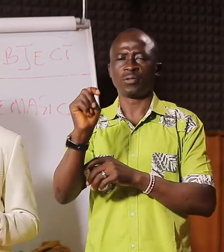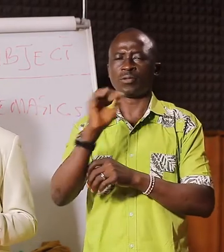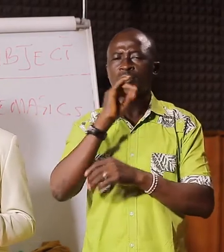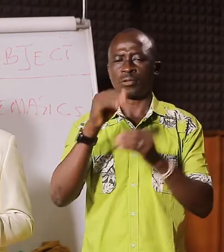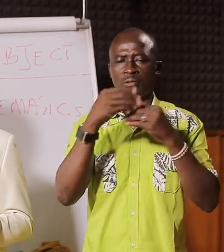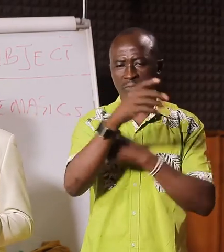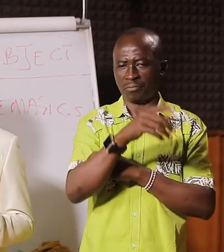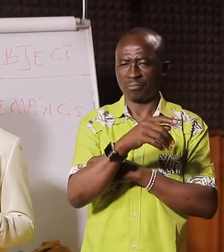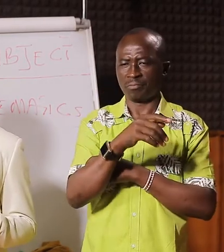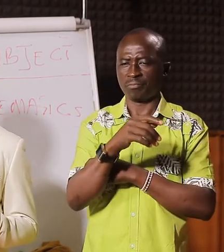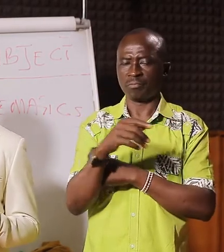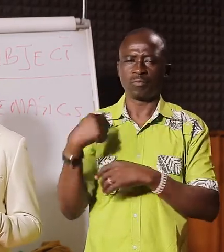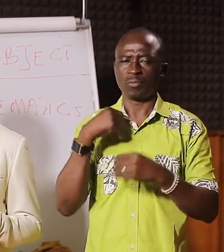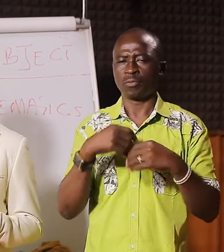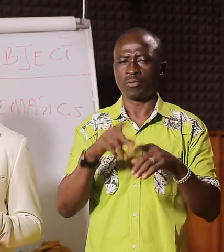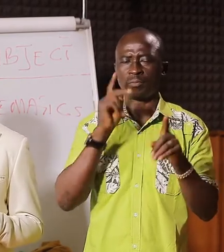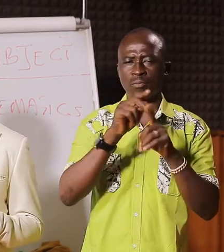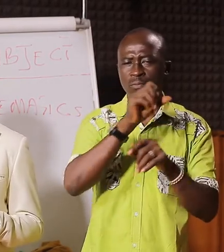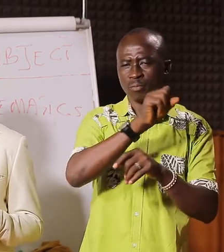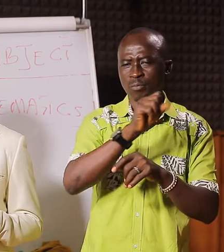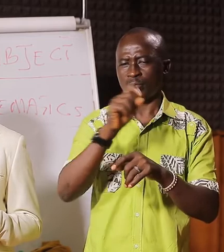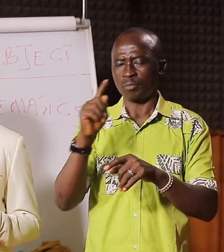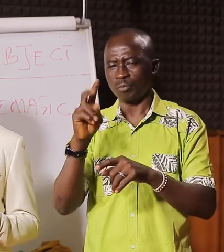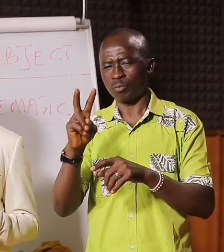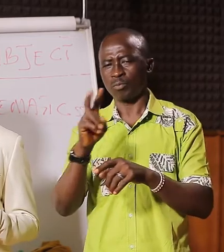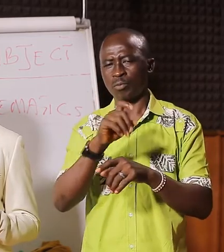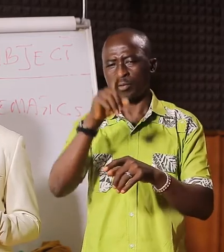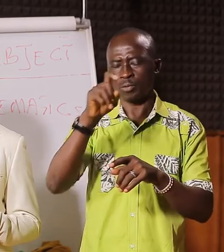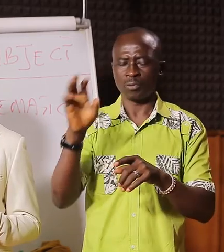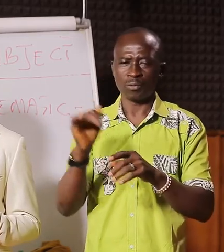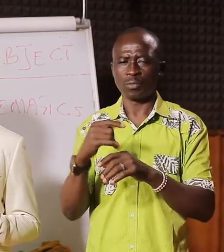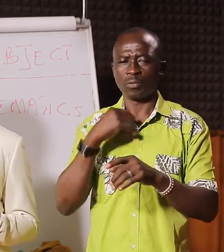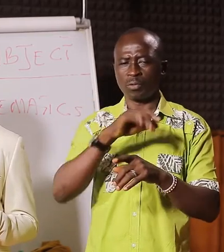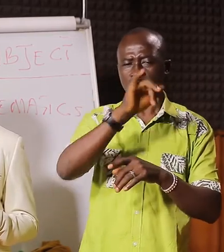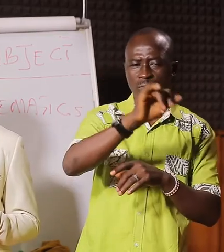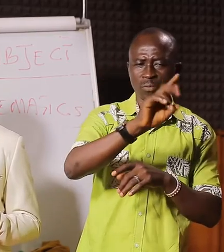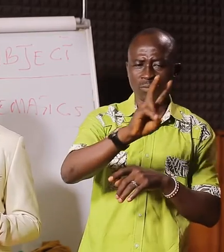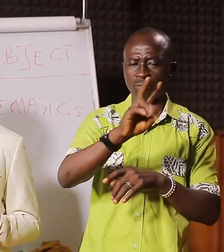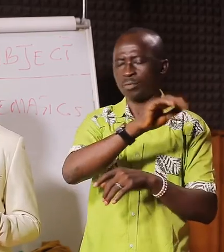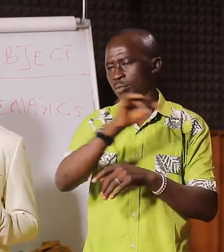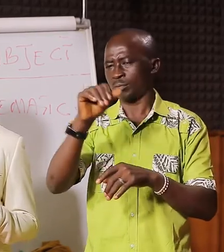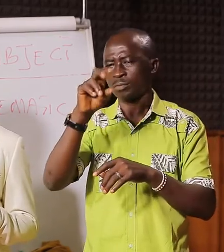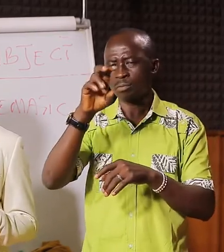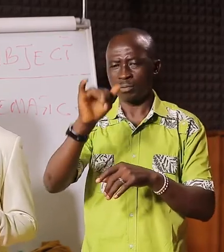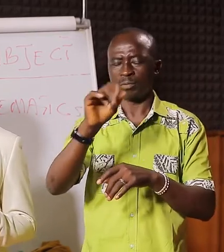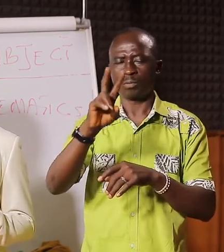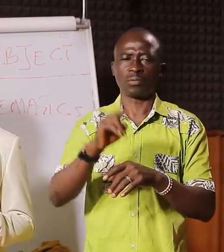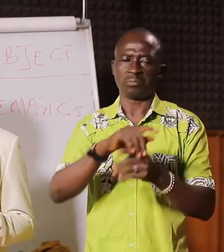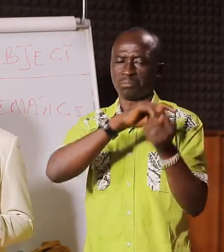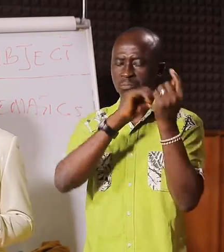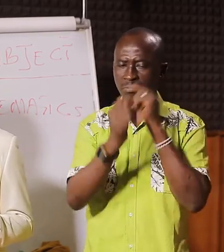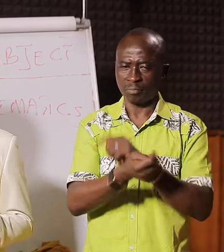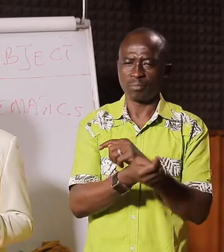is given. We have point X2 and X1. We have point Y2 and Y1. We substitute.